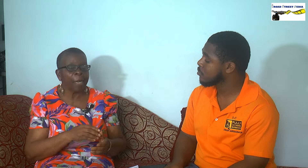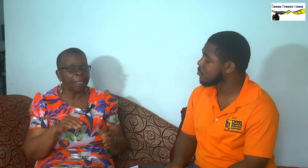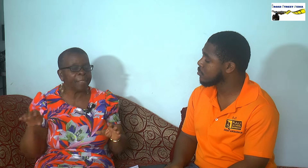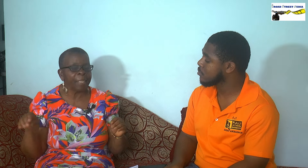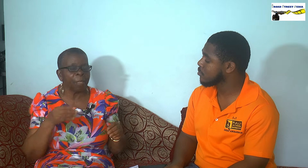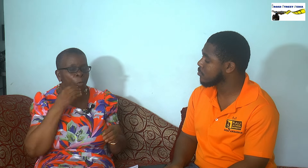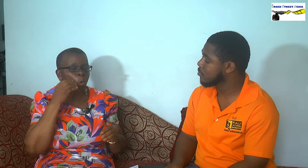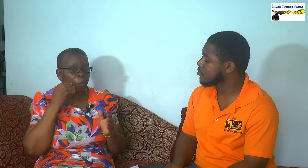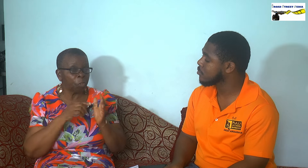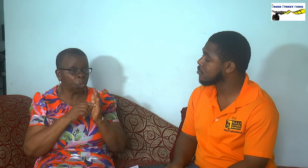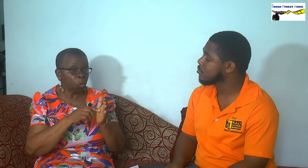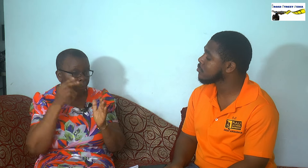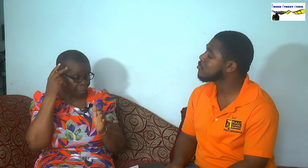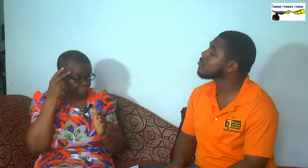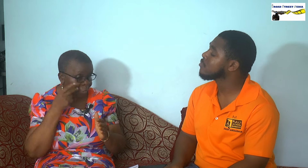and take them home to show the parents.